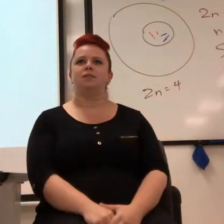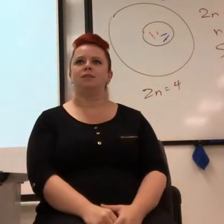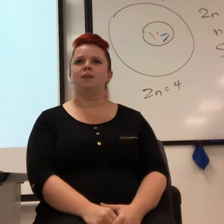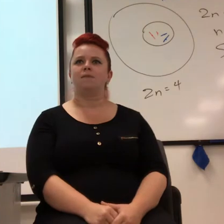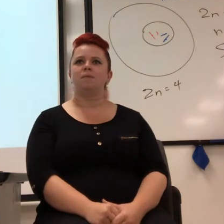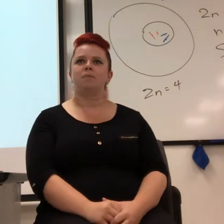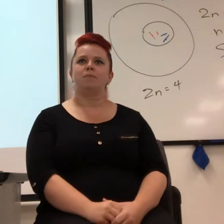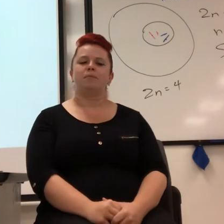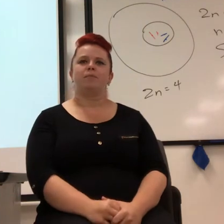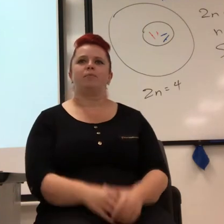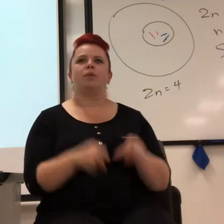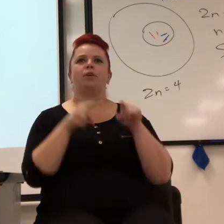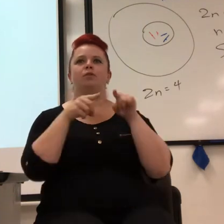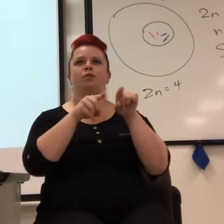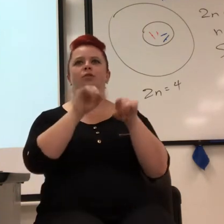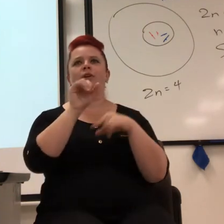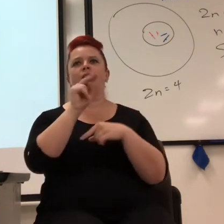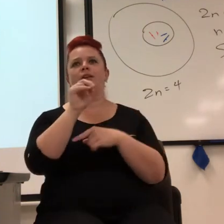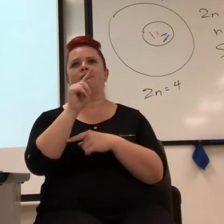during interphase,